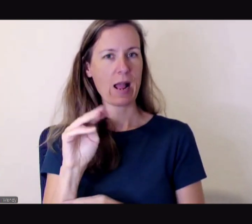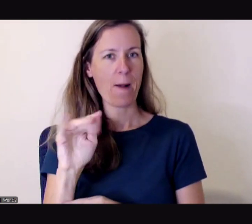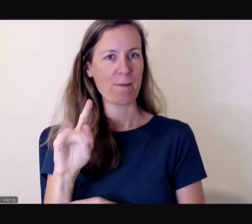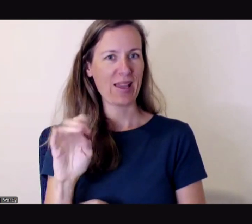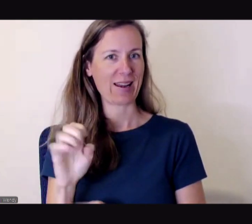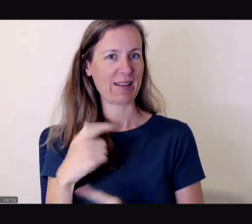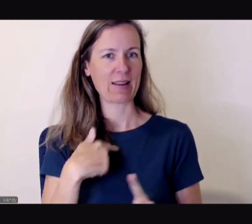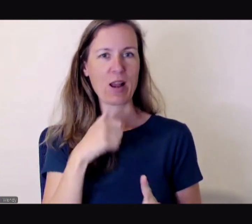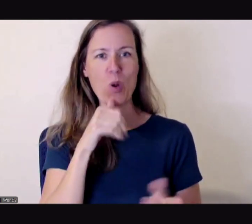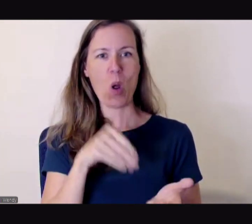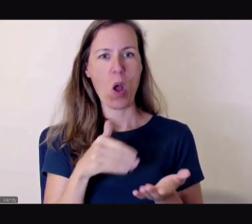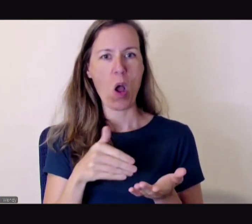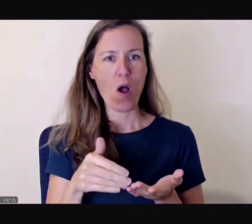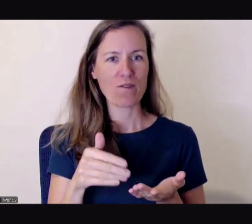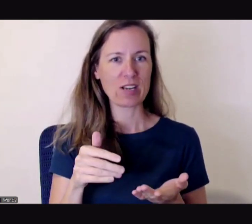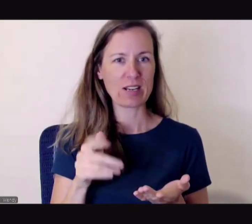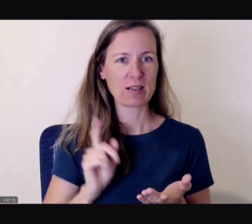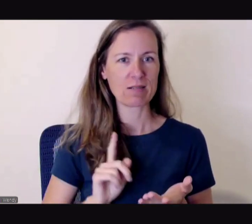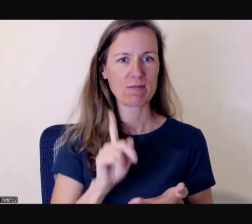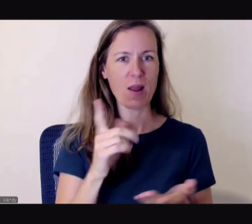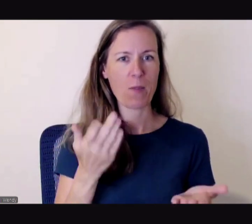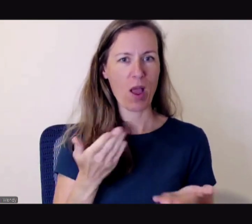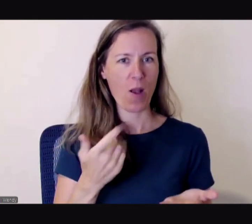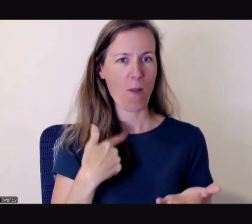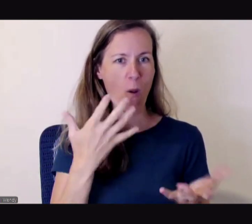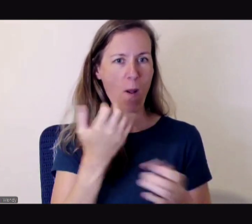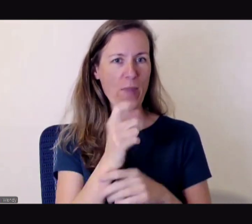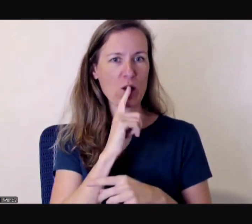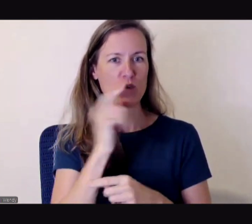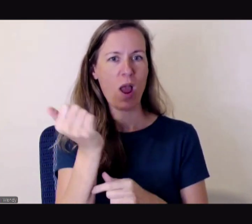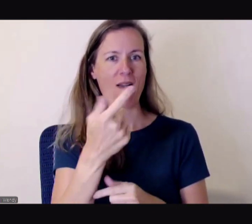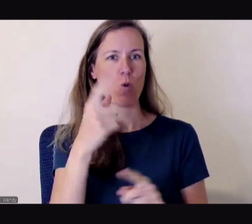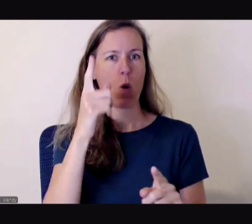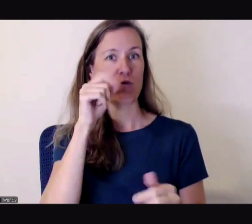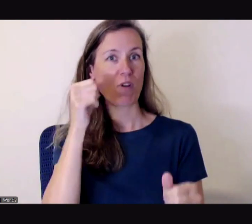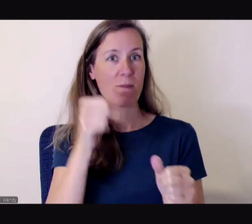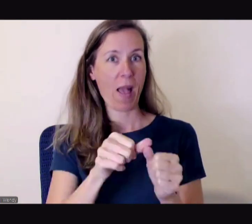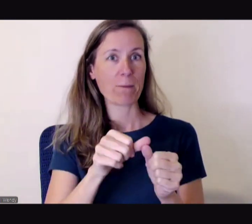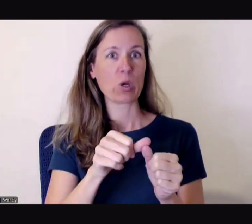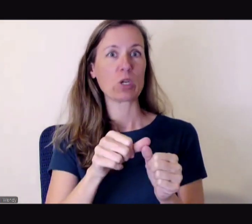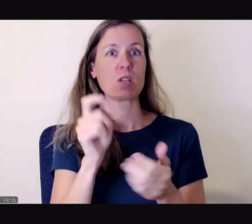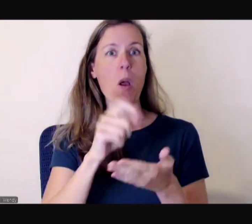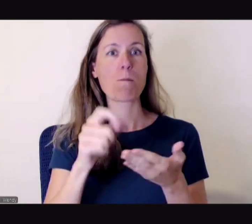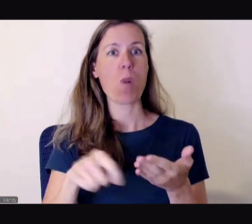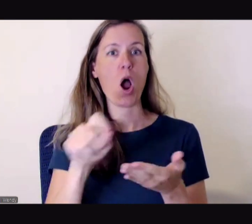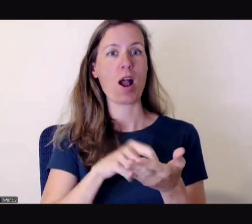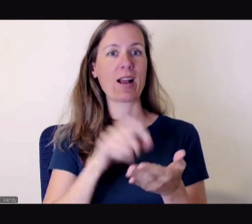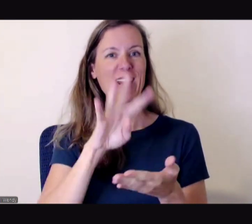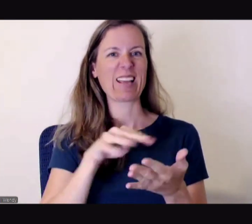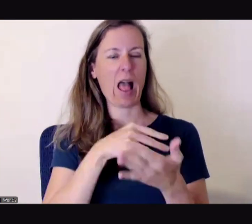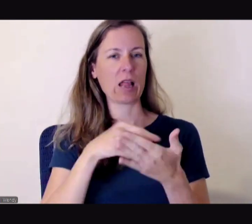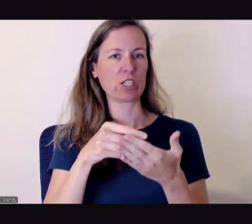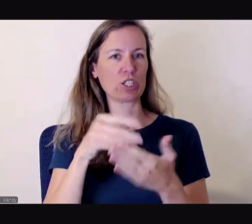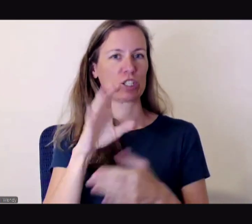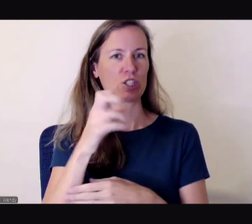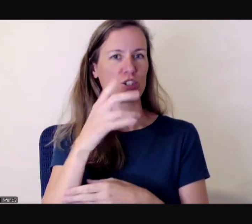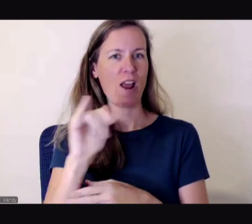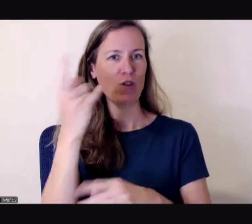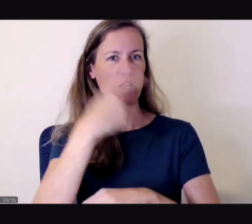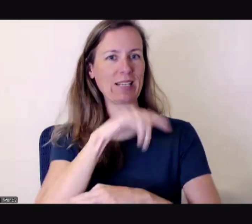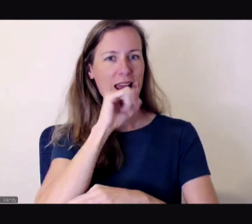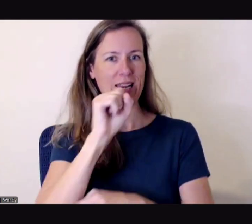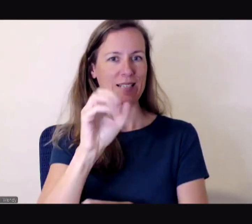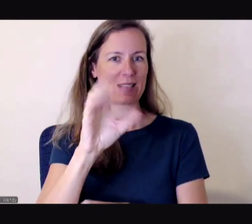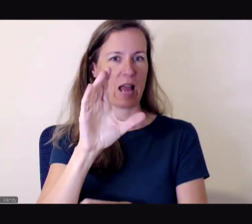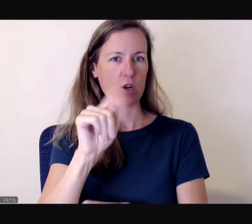that everybody remembers, marks their calendar, that Cheverly Day is Saturday, October 4th, and it really is the